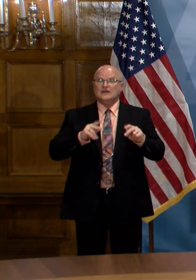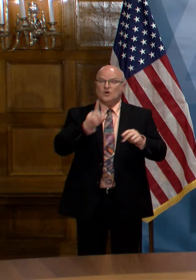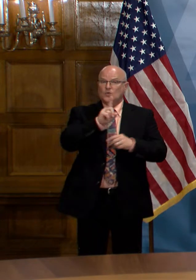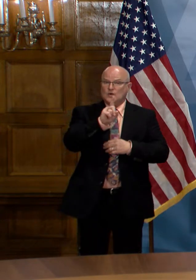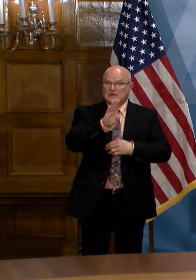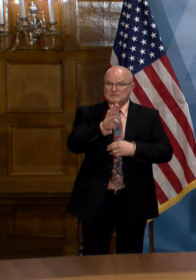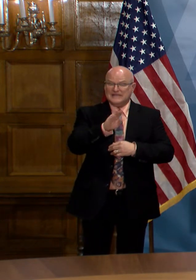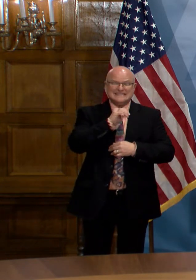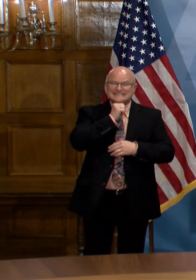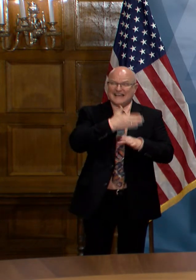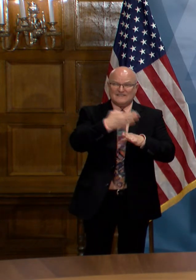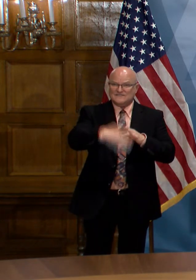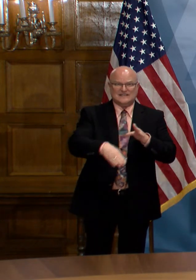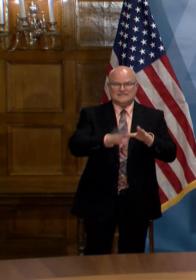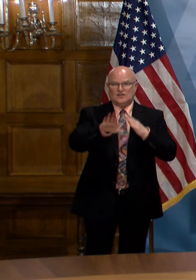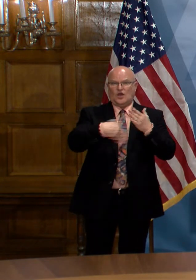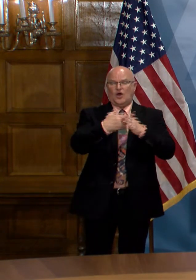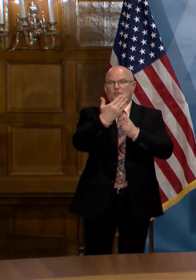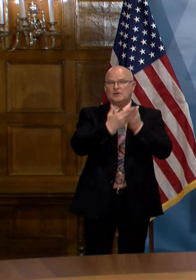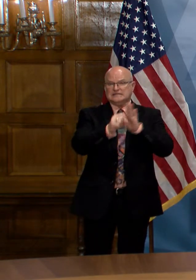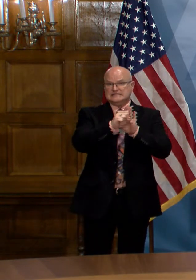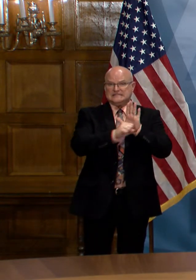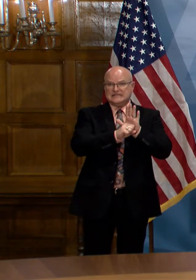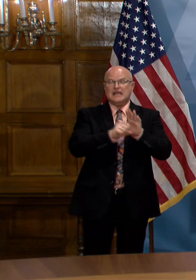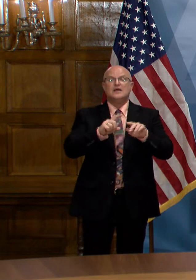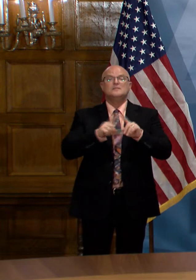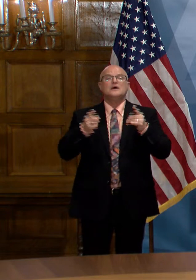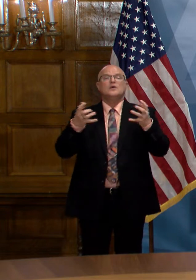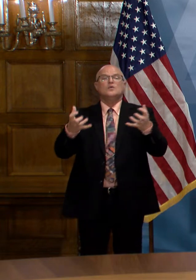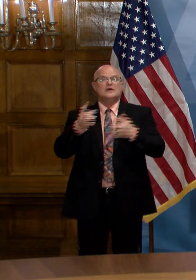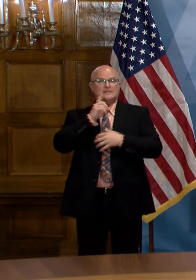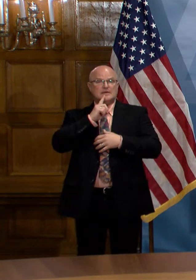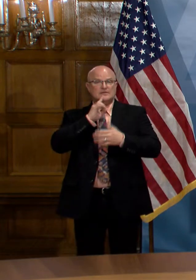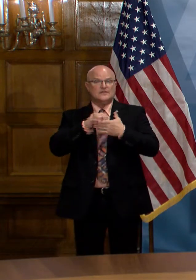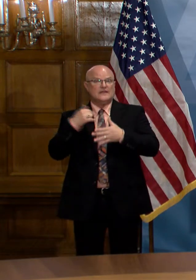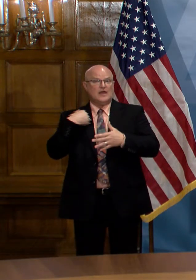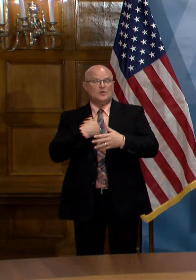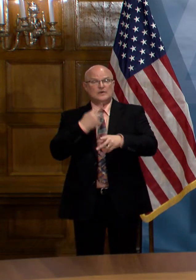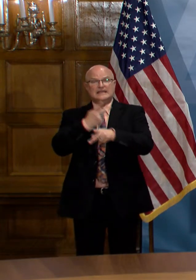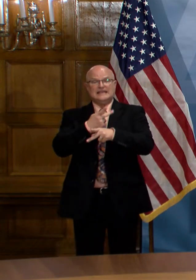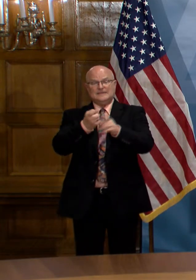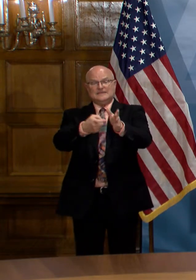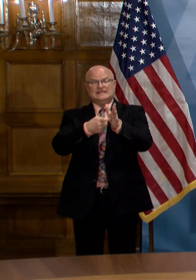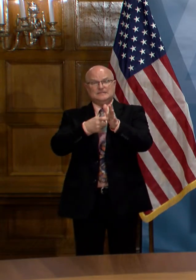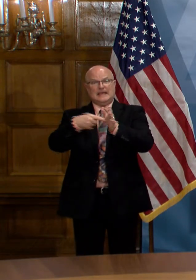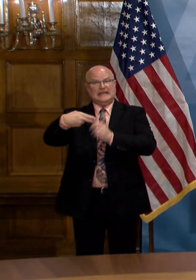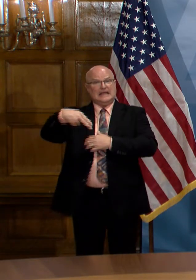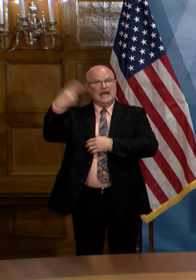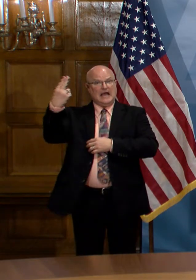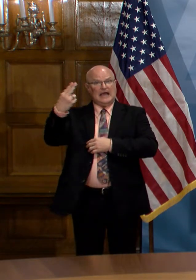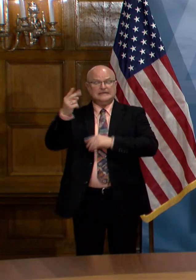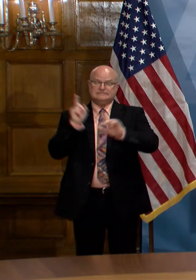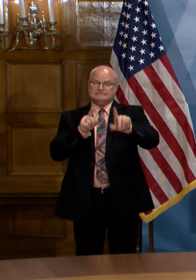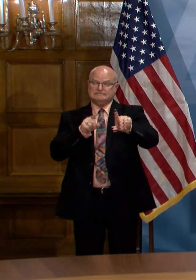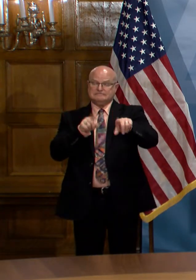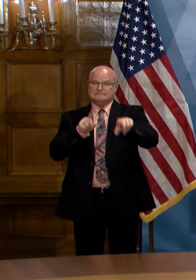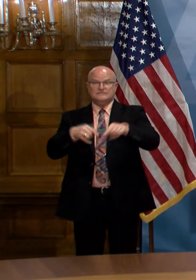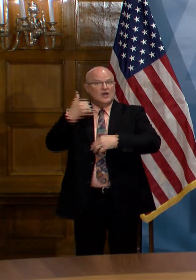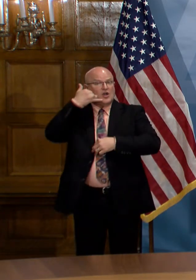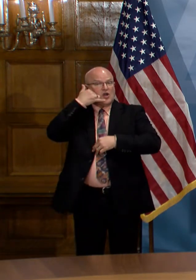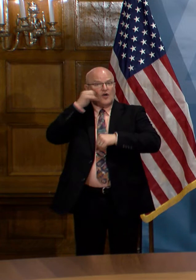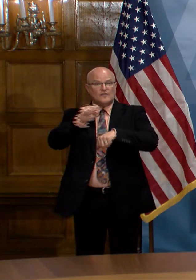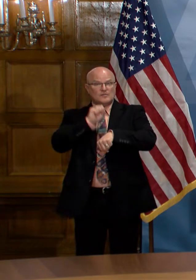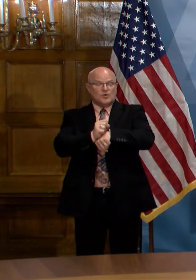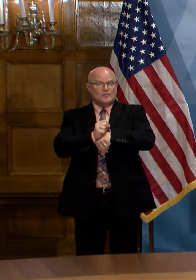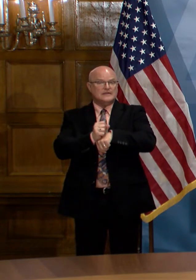completed 1B in all areas of the state. But we want to make sure that we keep the demand there, and so call for an appointment.